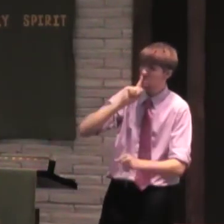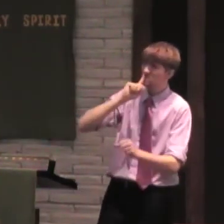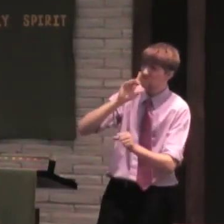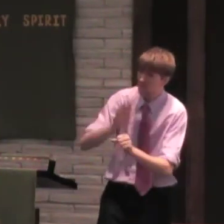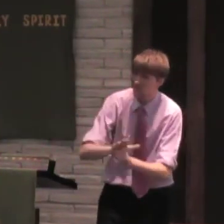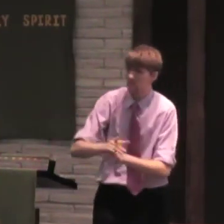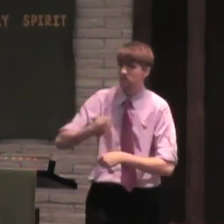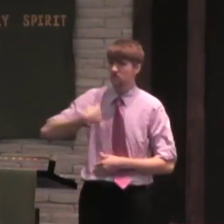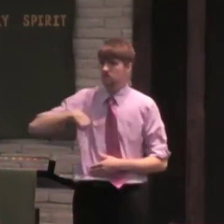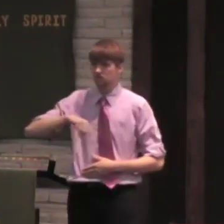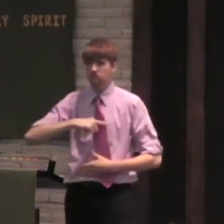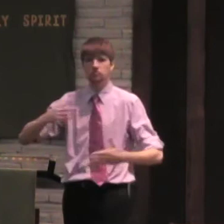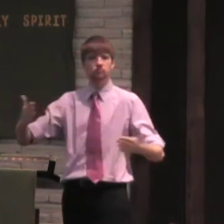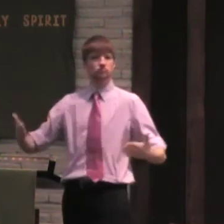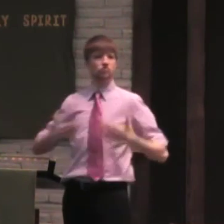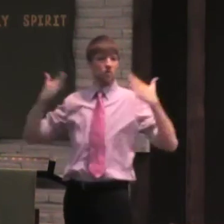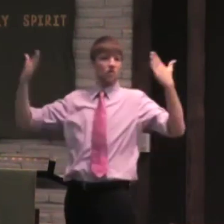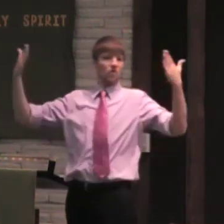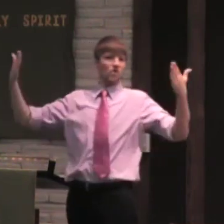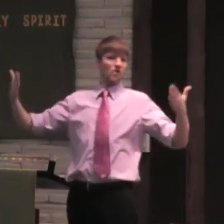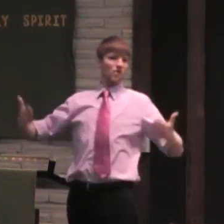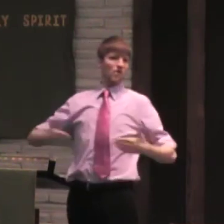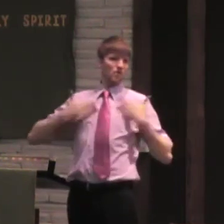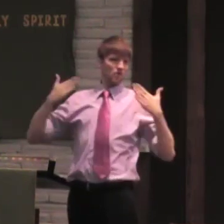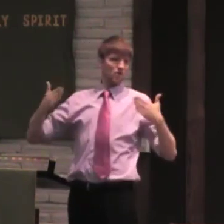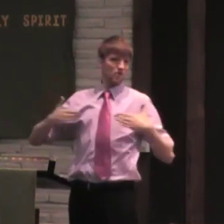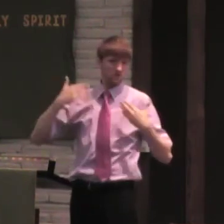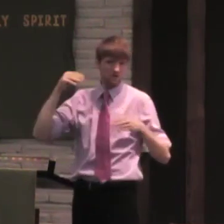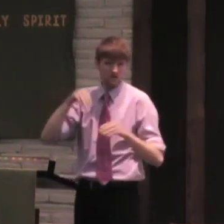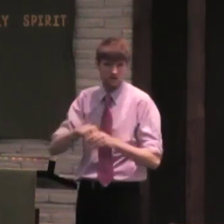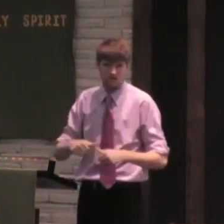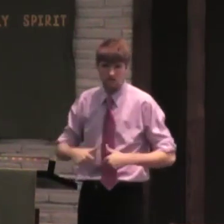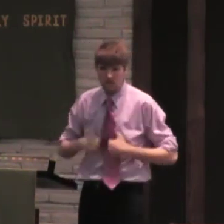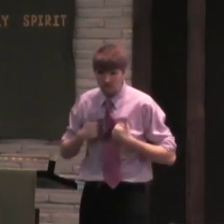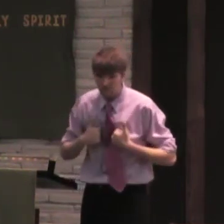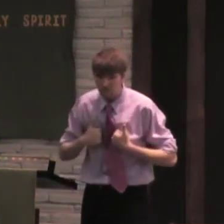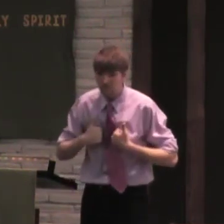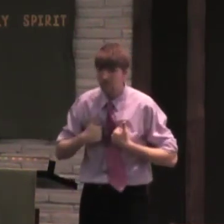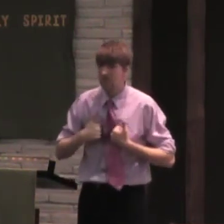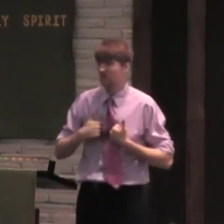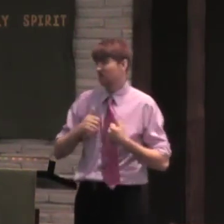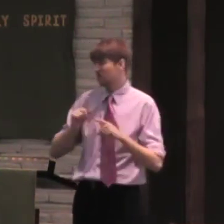I know the Bible tells us, it promises us joy in life.